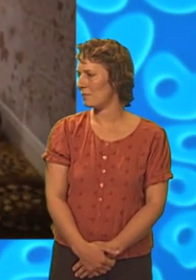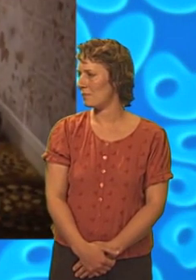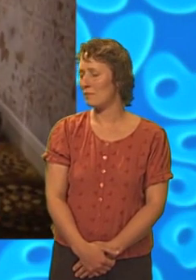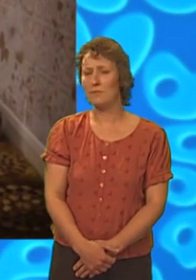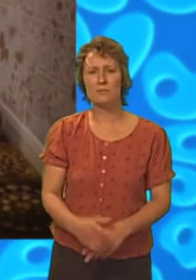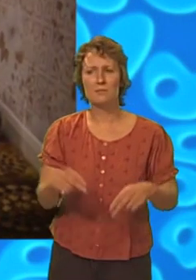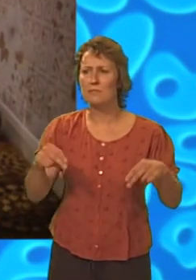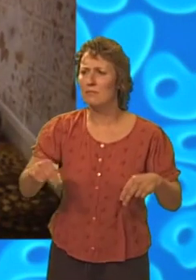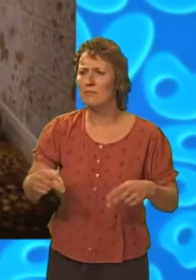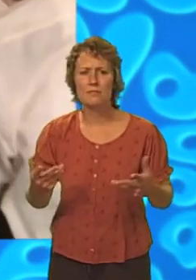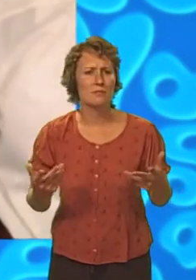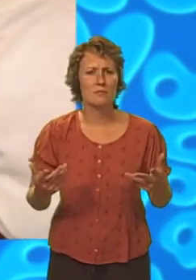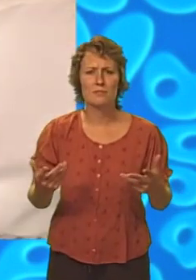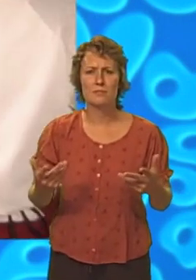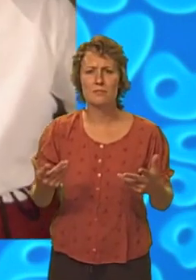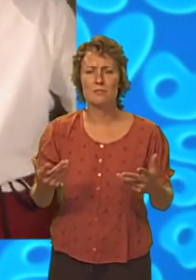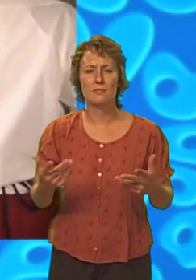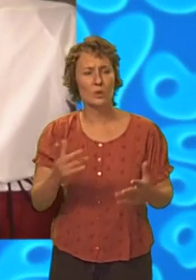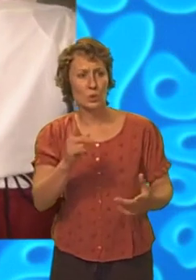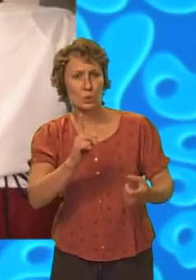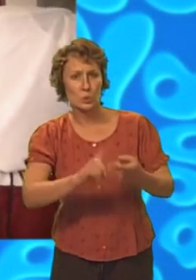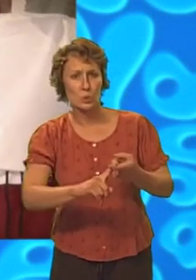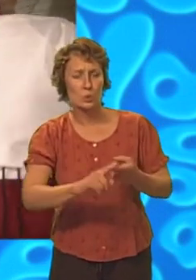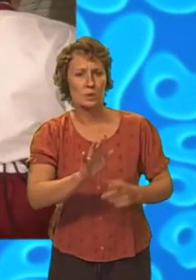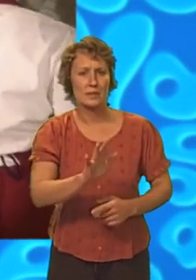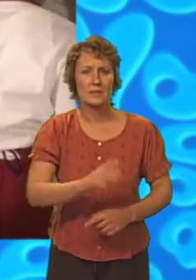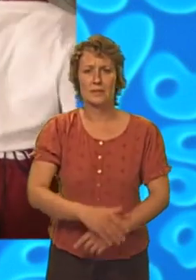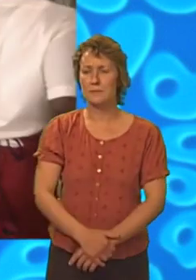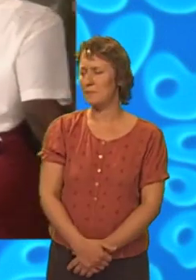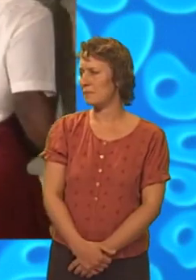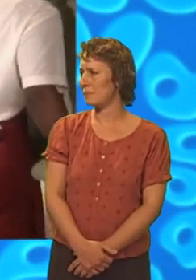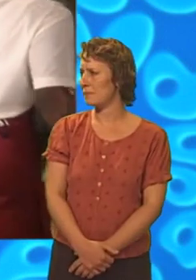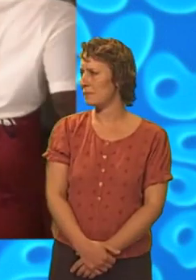Pippin! Excuse us, Auntie.